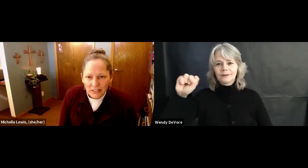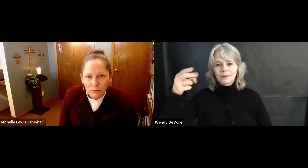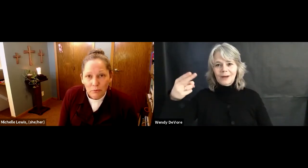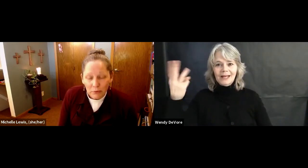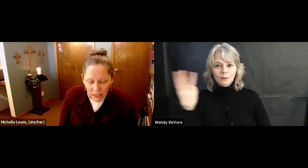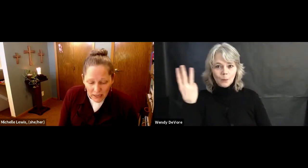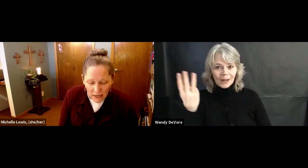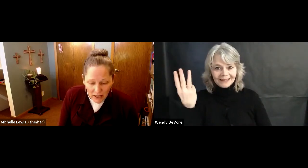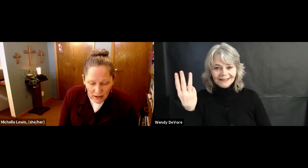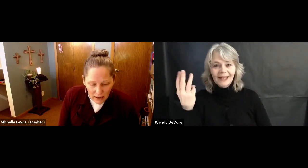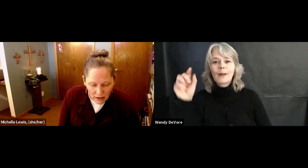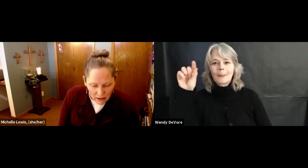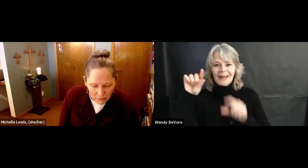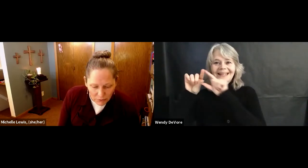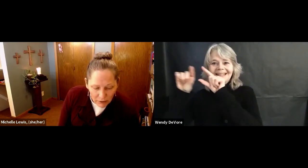encouraged us